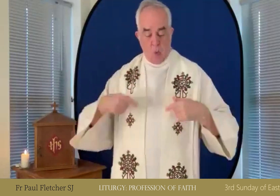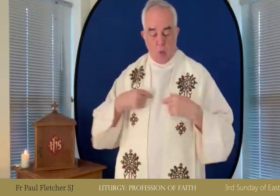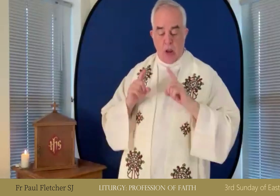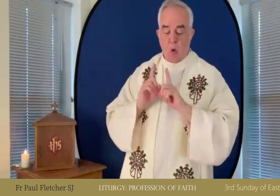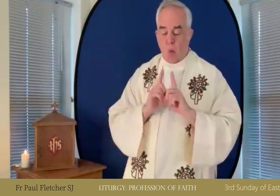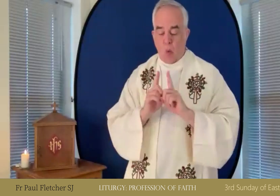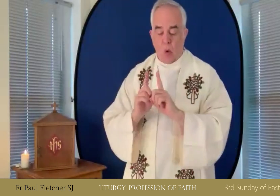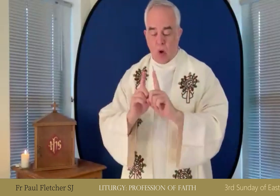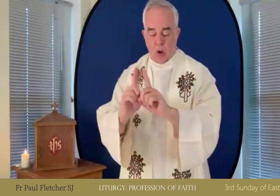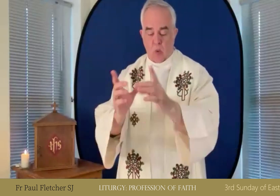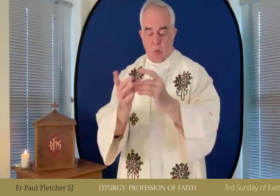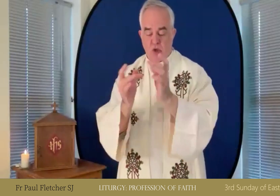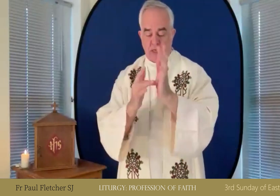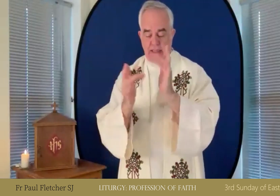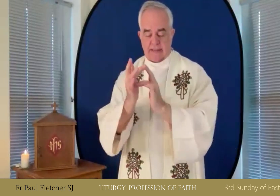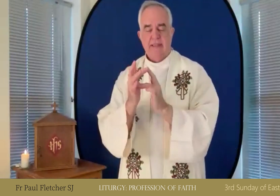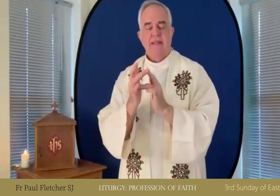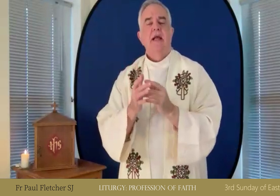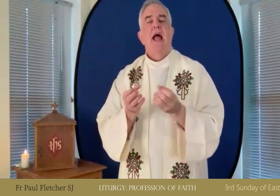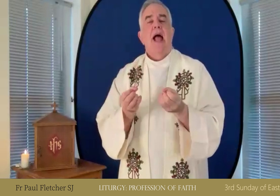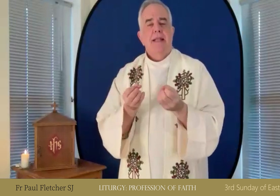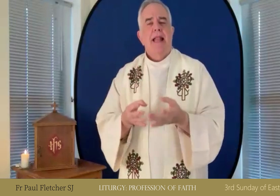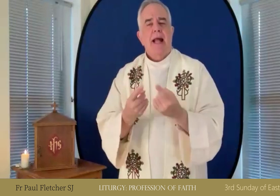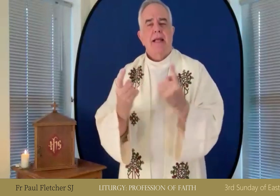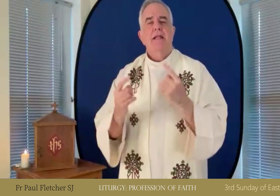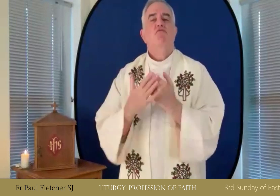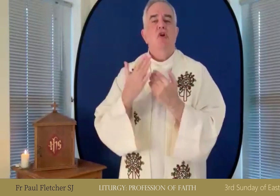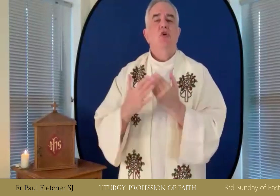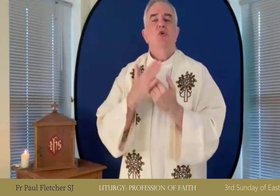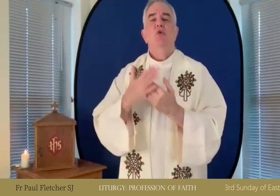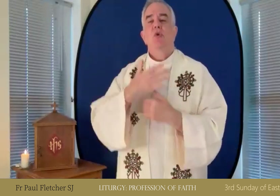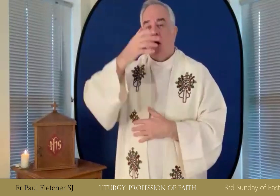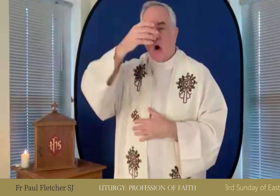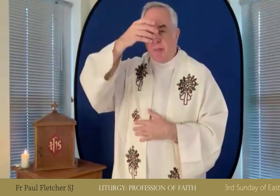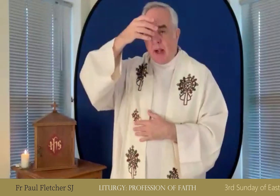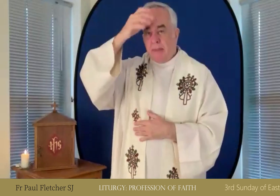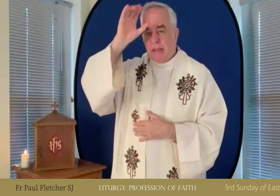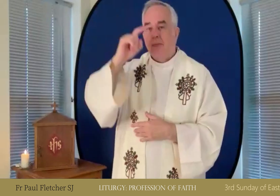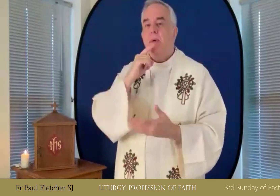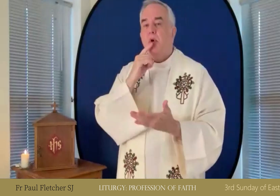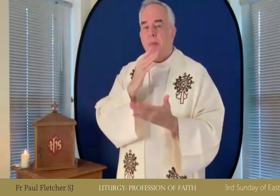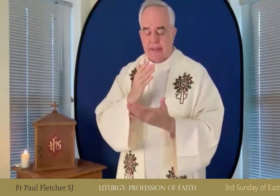We walk with Jesus. Is that a new baptismal